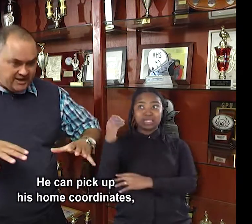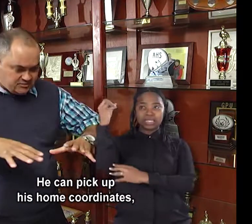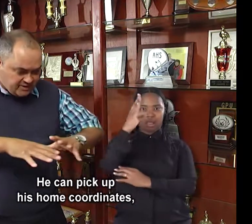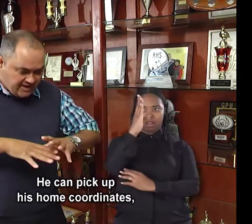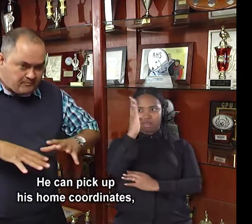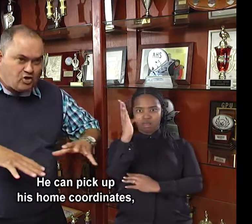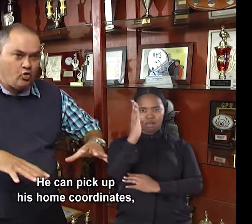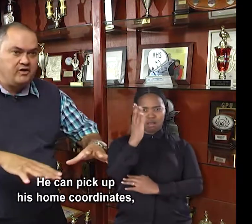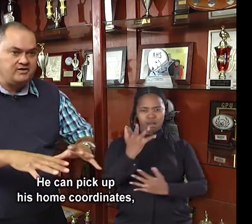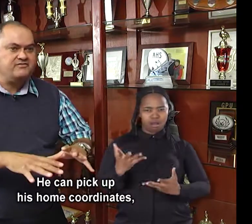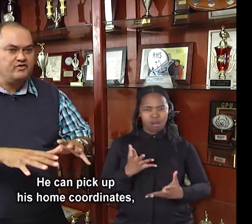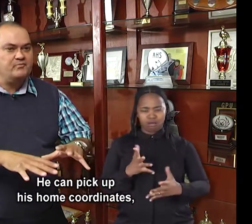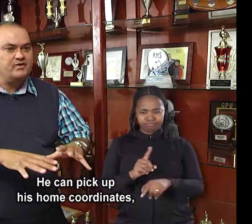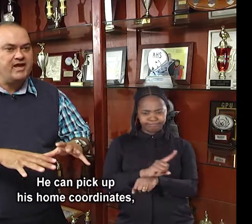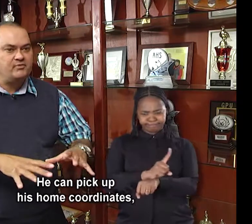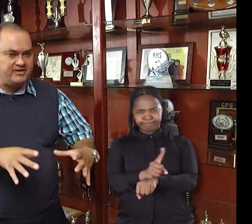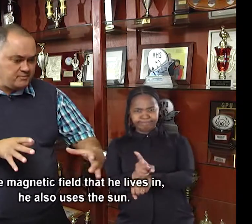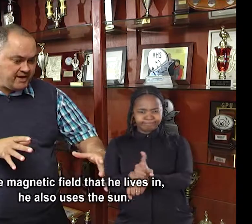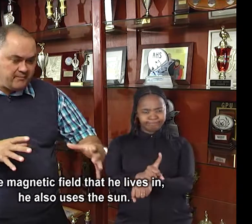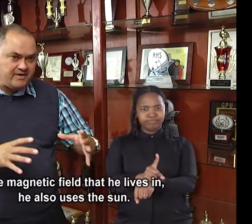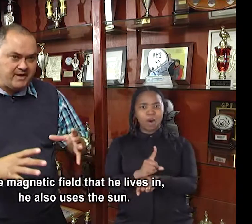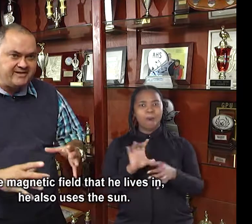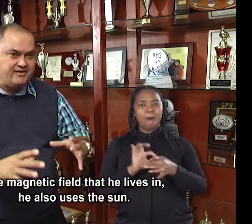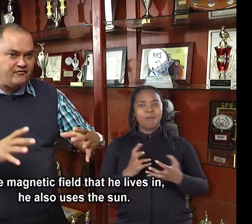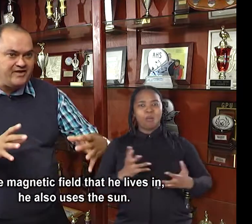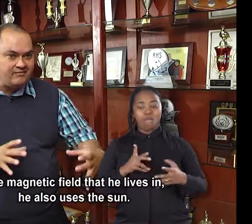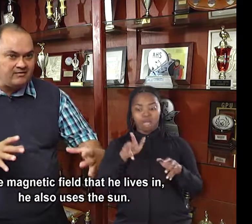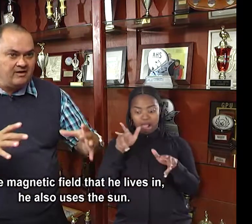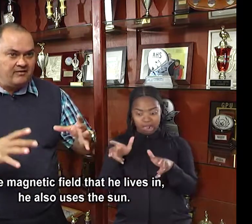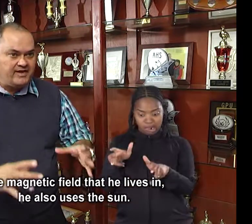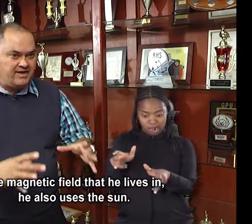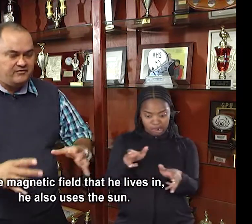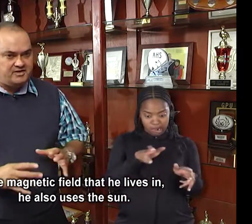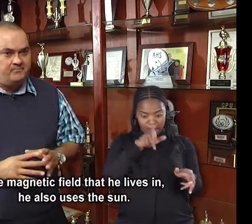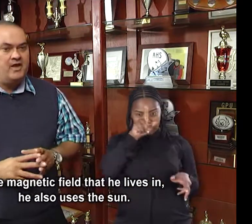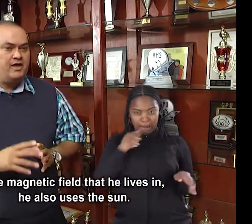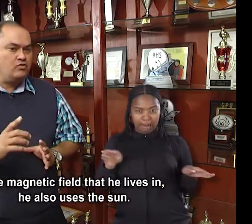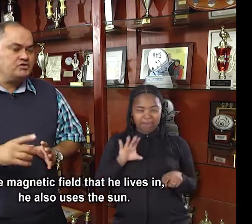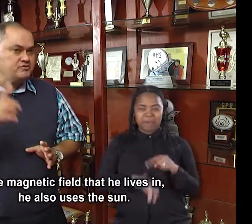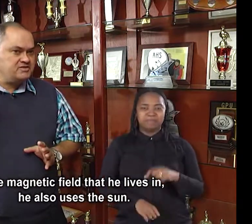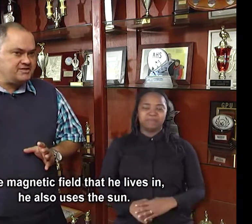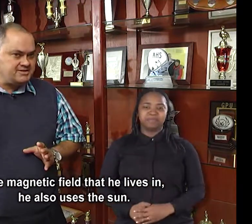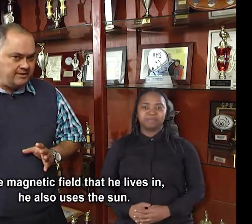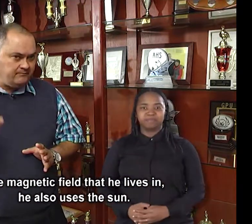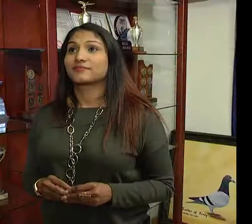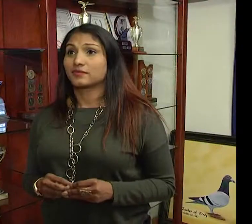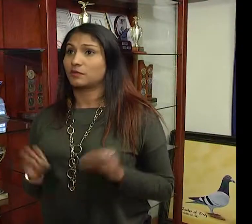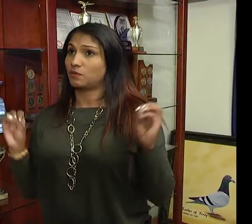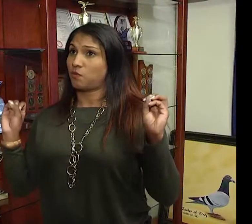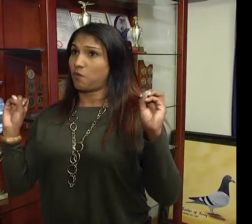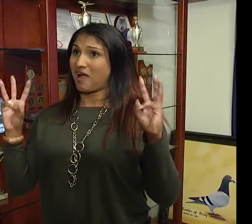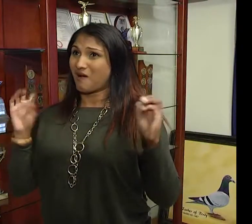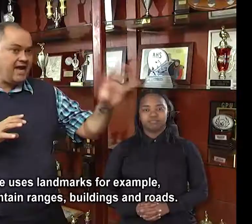home, he's picking up the coordinates, if you can put it that way. He's picking up that magnetic field that he lives in. He also uses the sun.